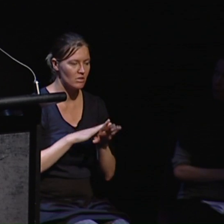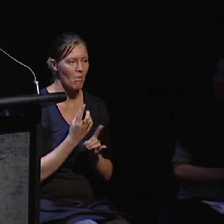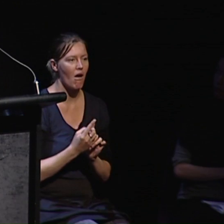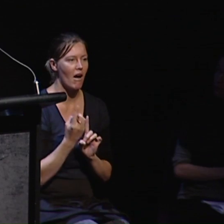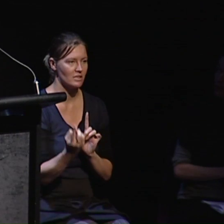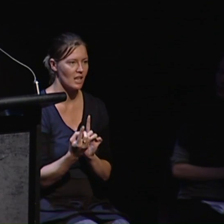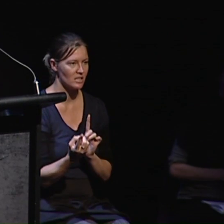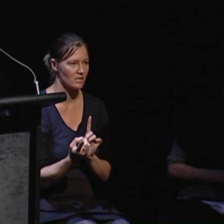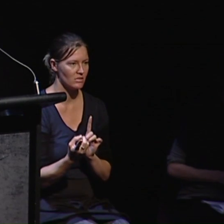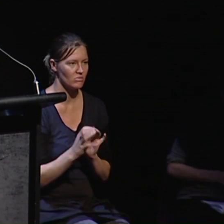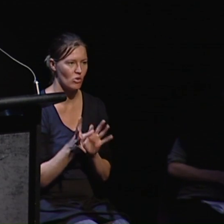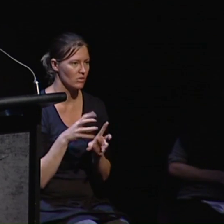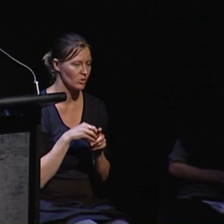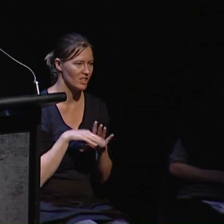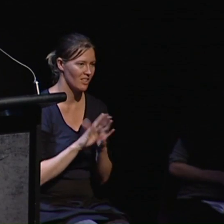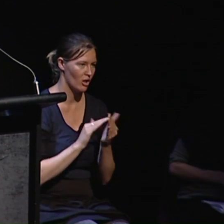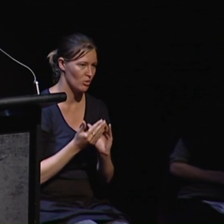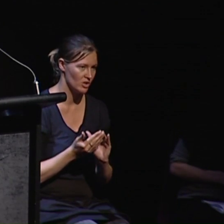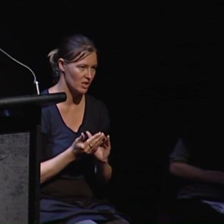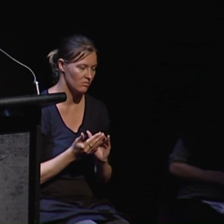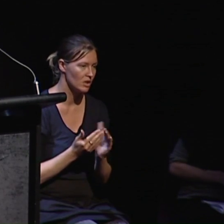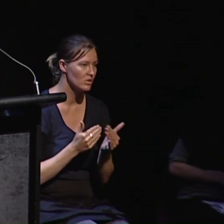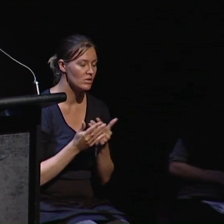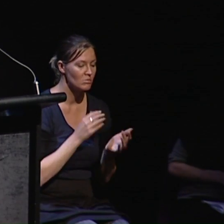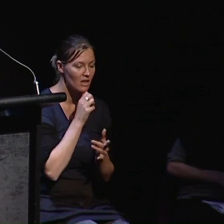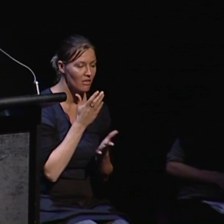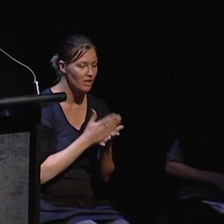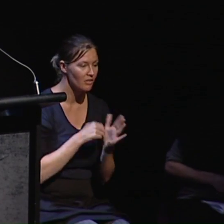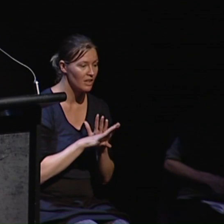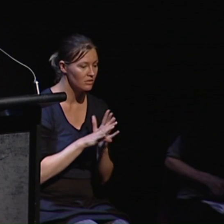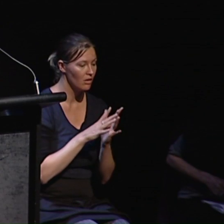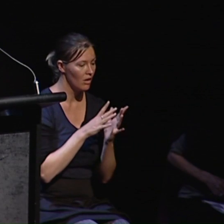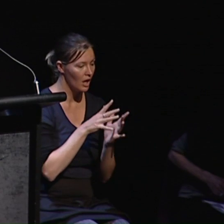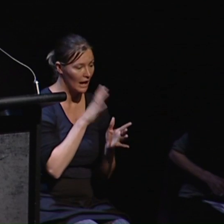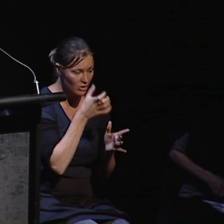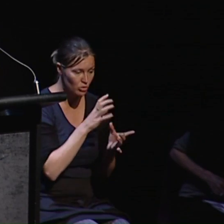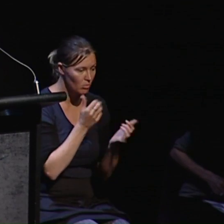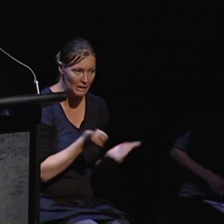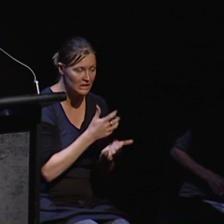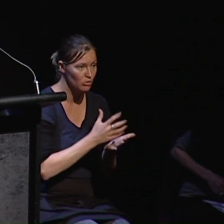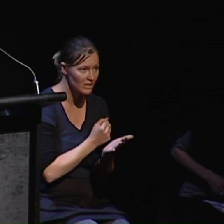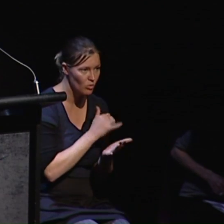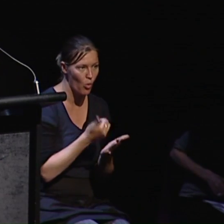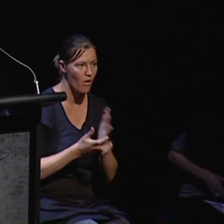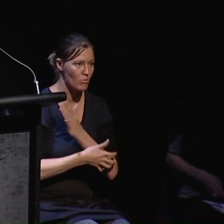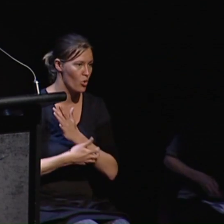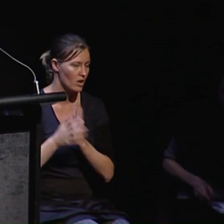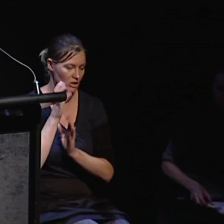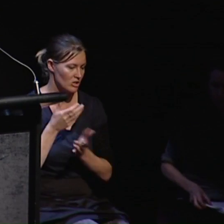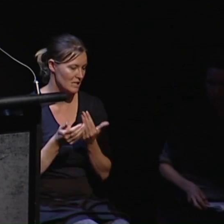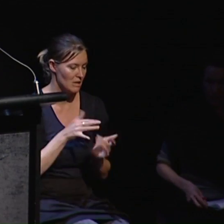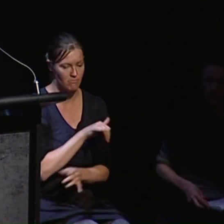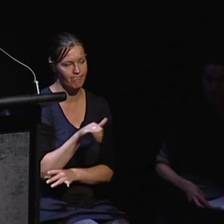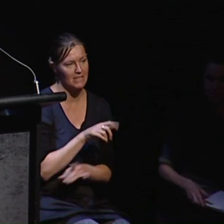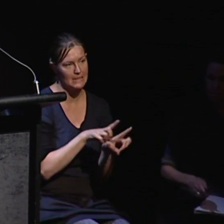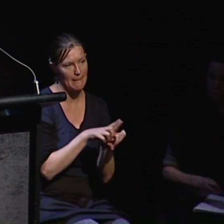from the community. And that is true whether they're living in a resource-rich country a low income country. We've seen